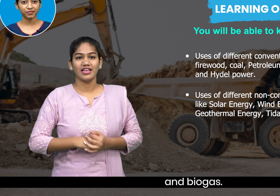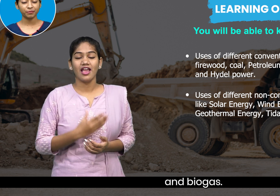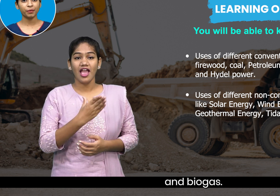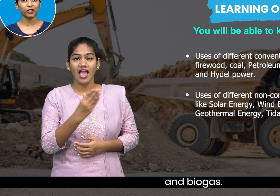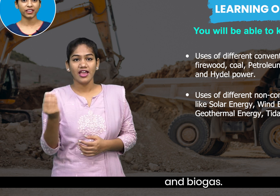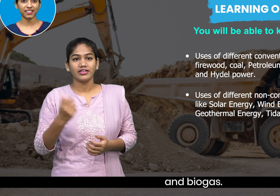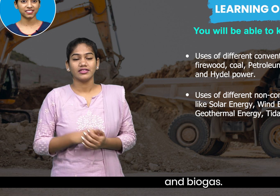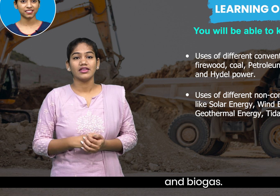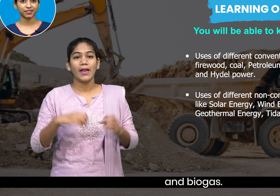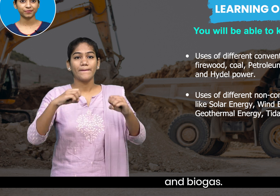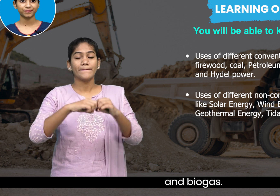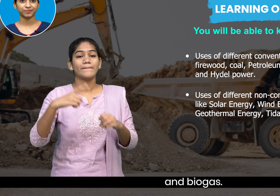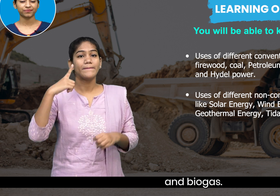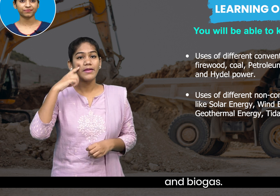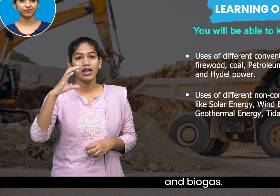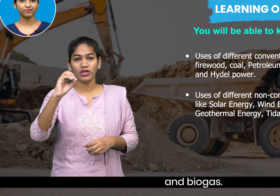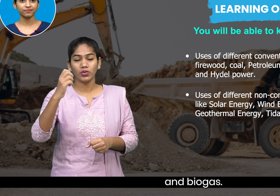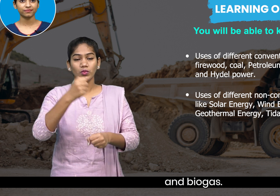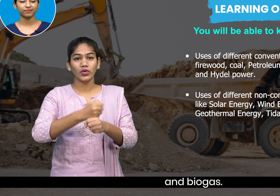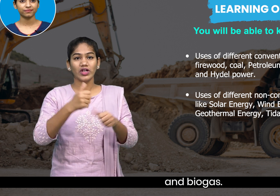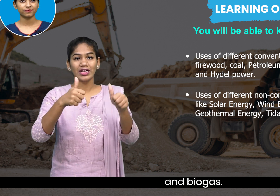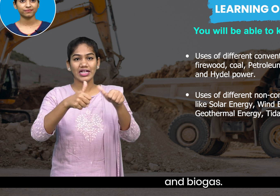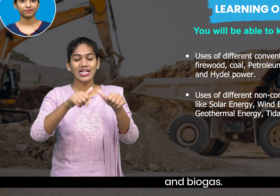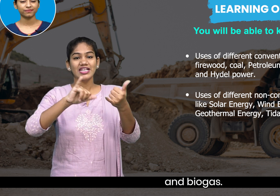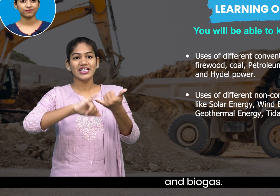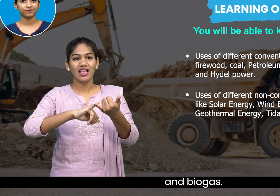and biogas.